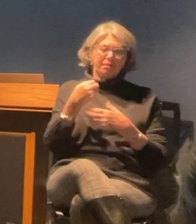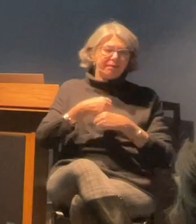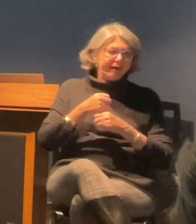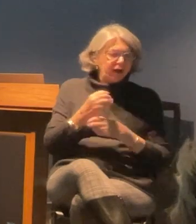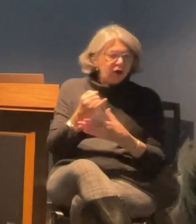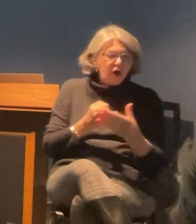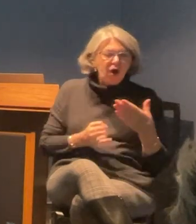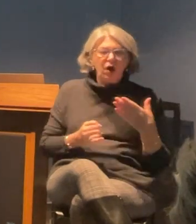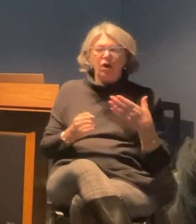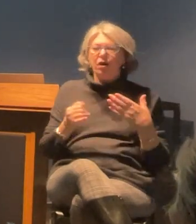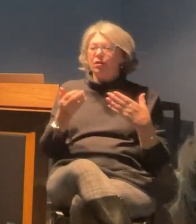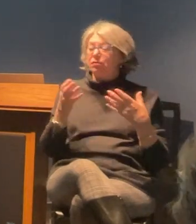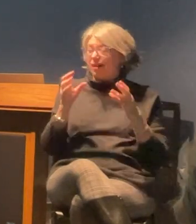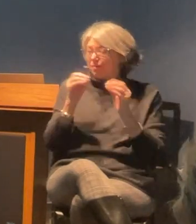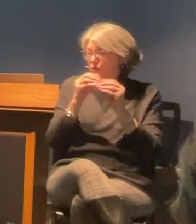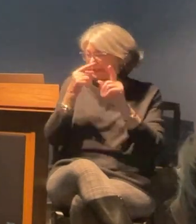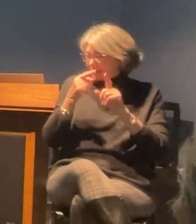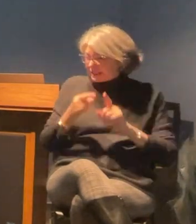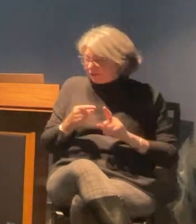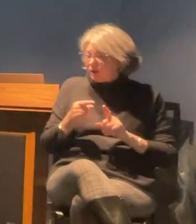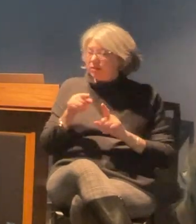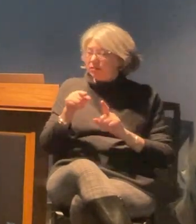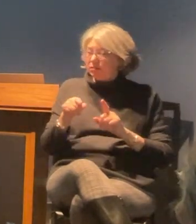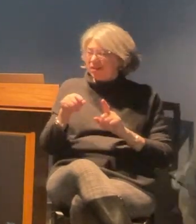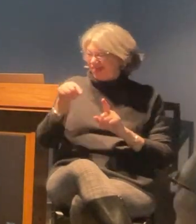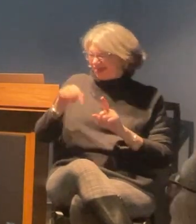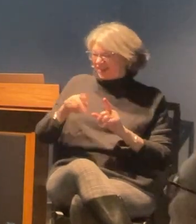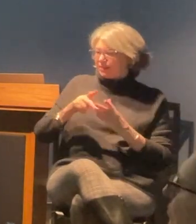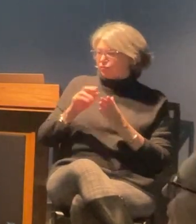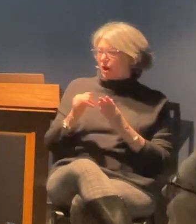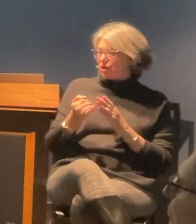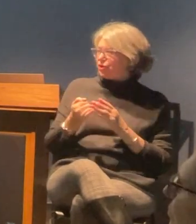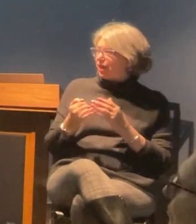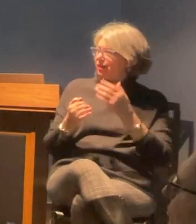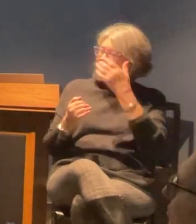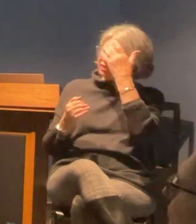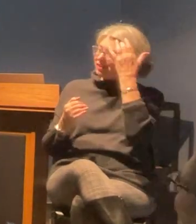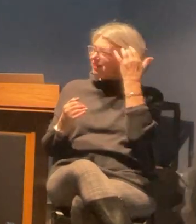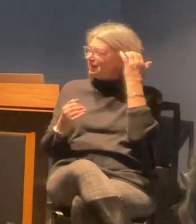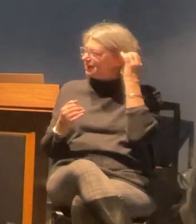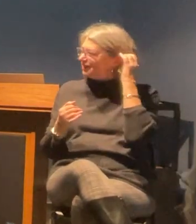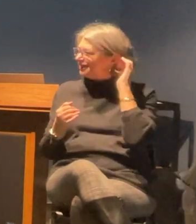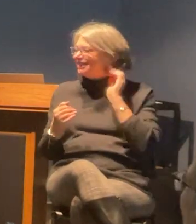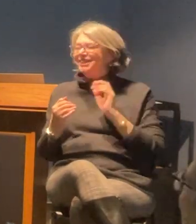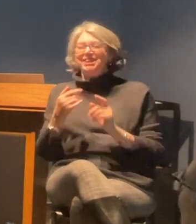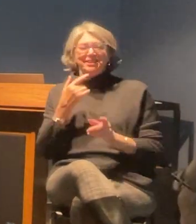making, and even more specifically to this project?